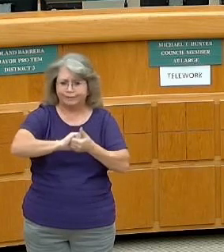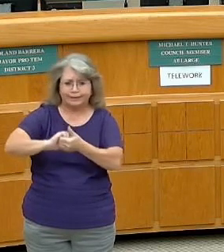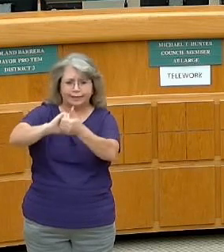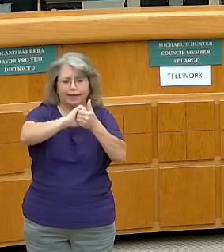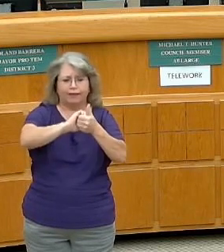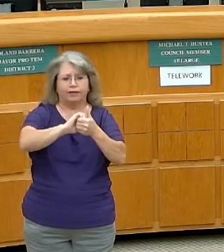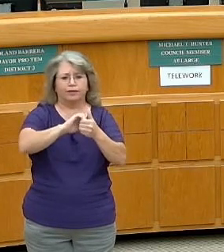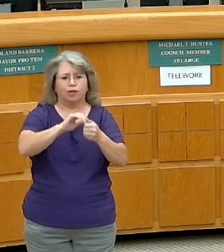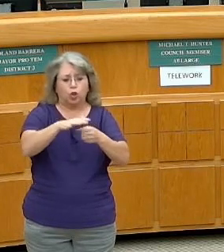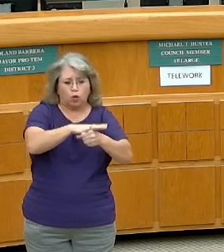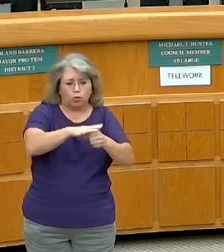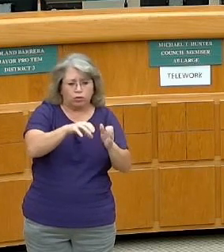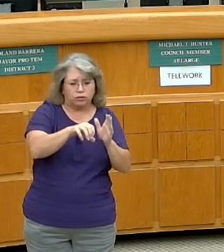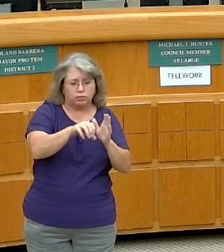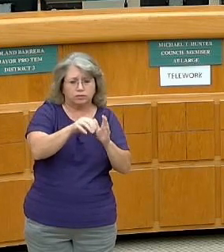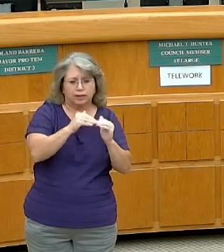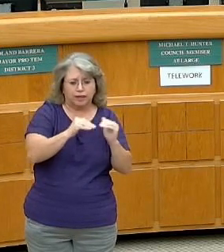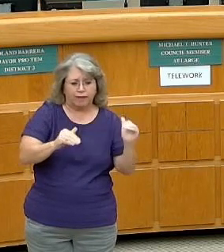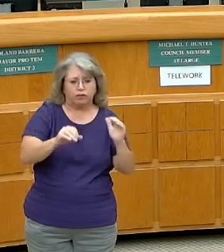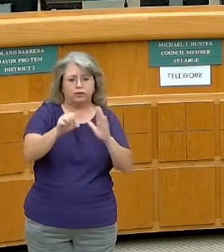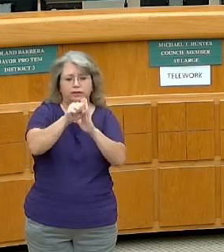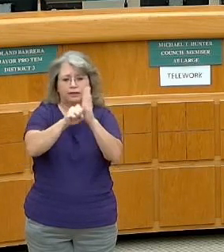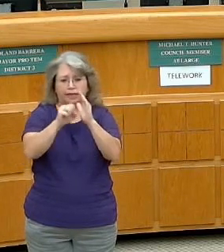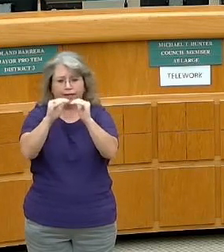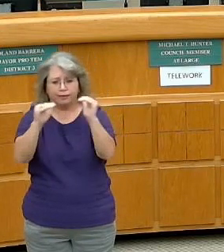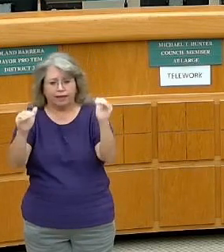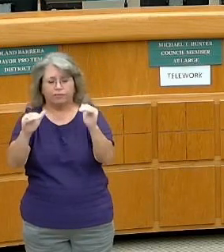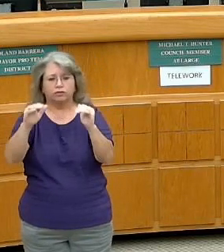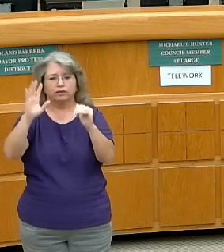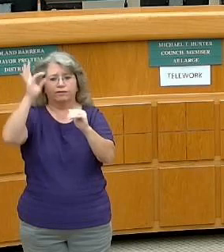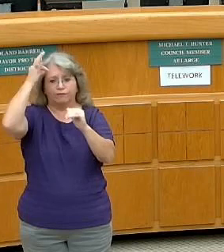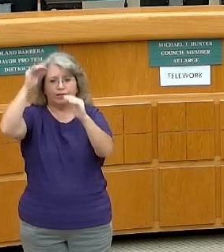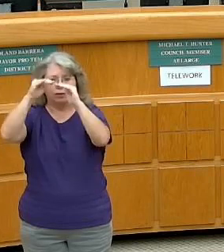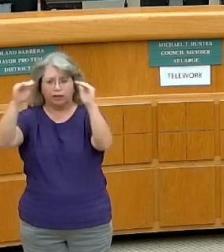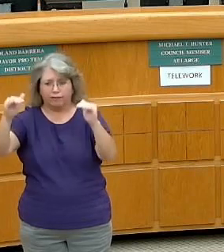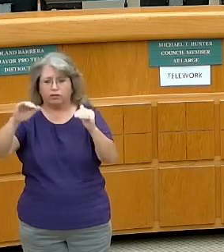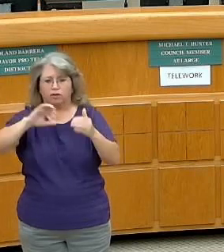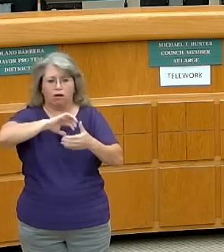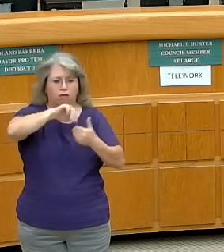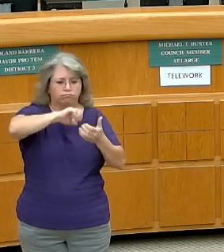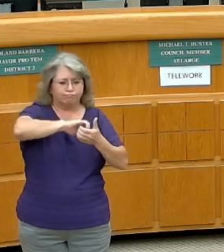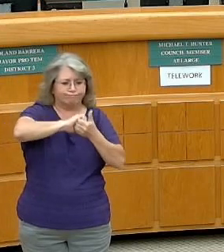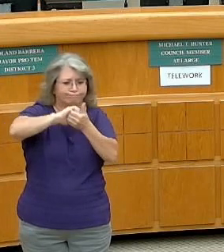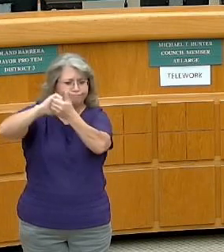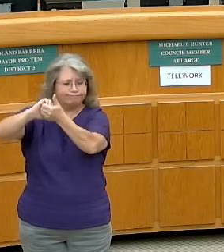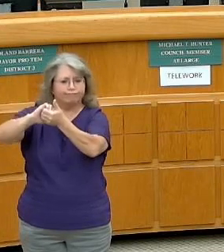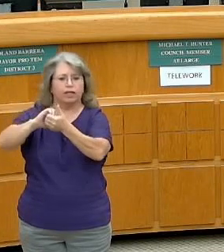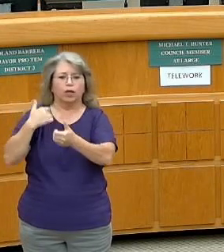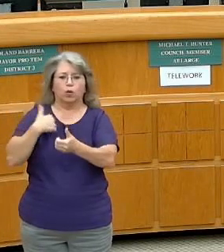ground, and we have to have your voice in the mix. And it's awesome being part of